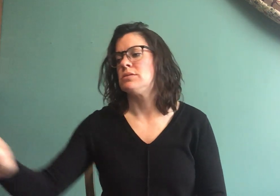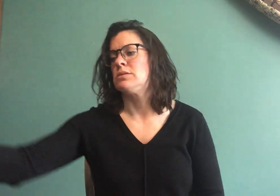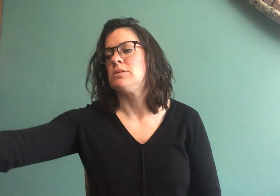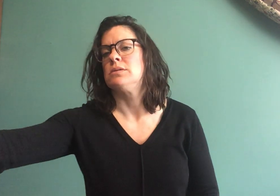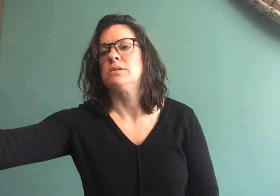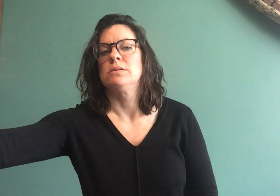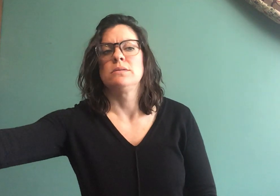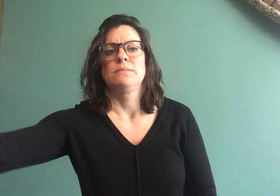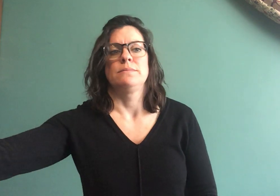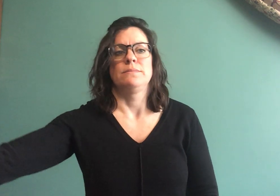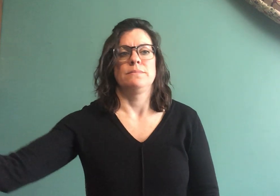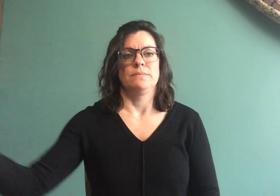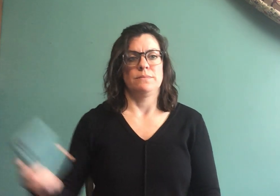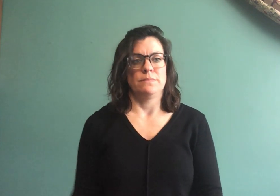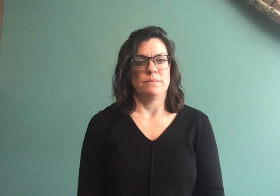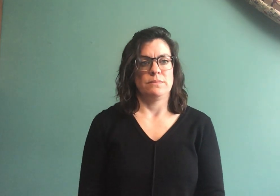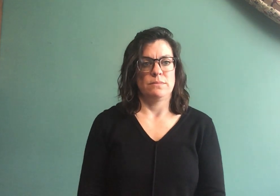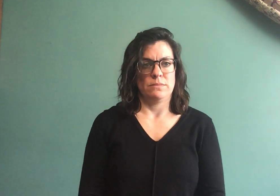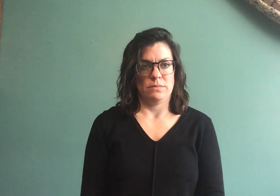Did I lose it?